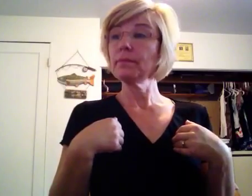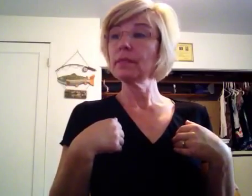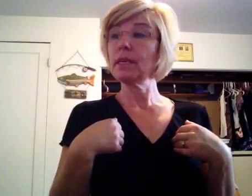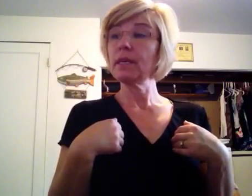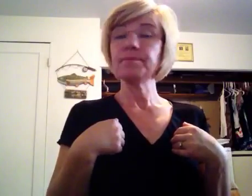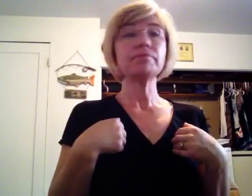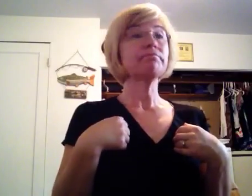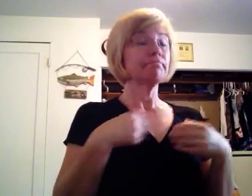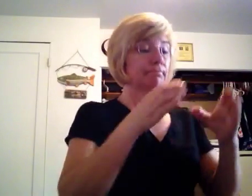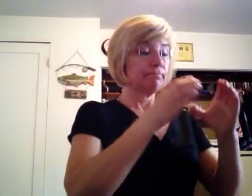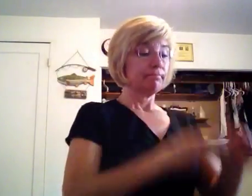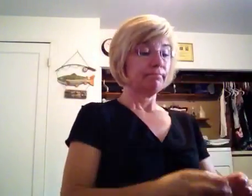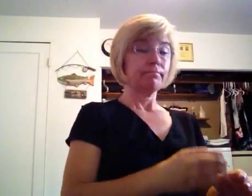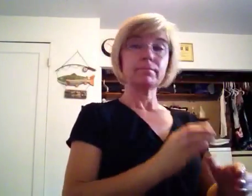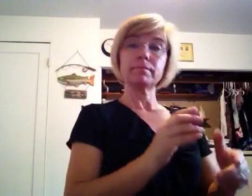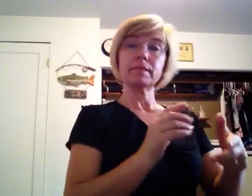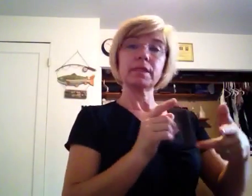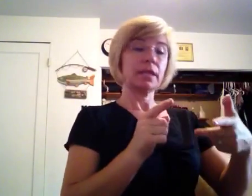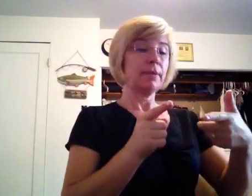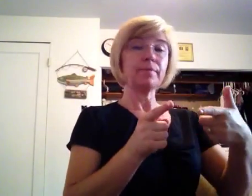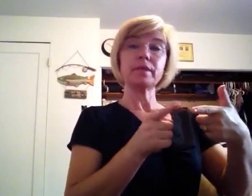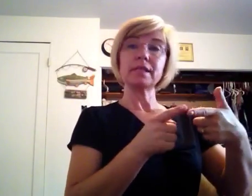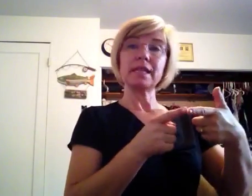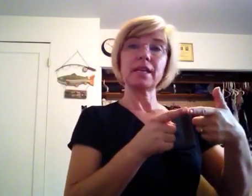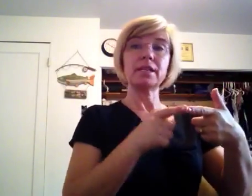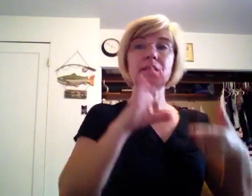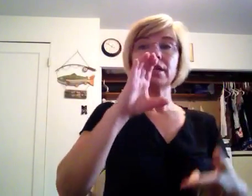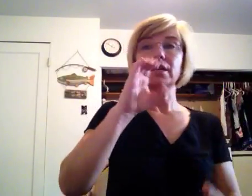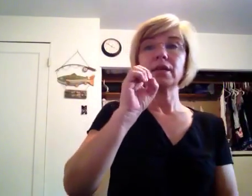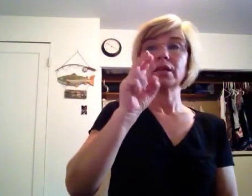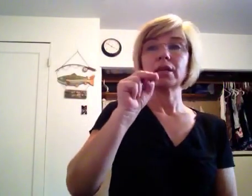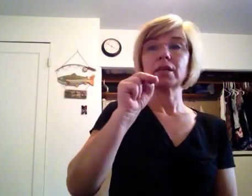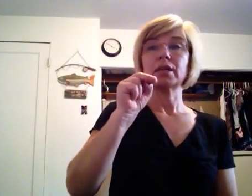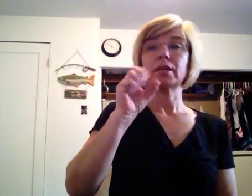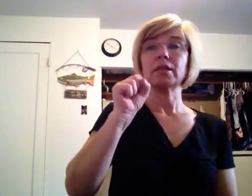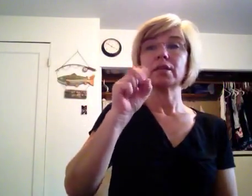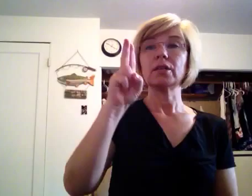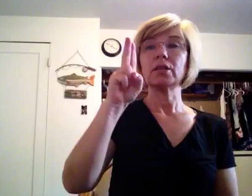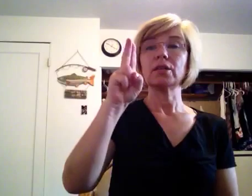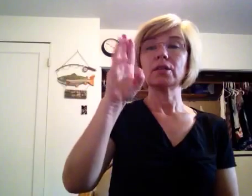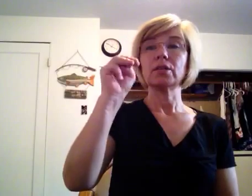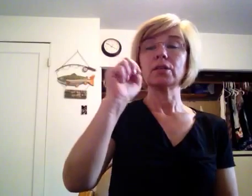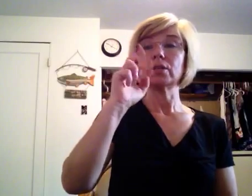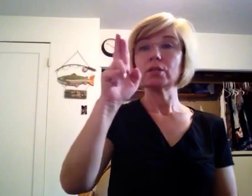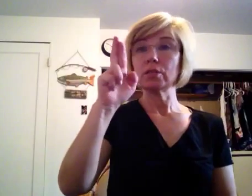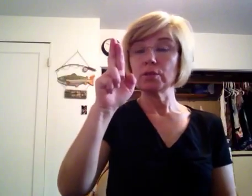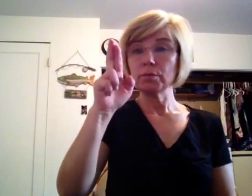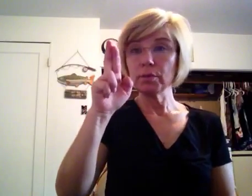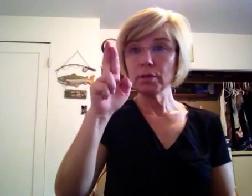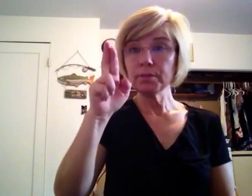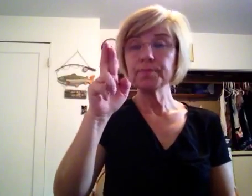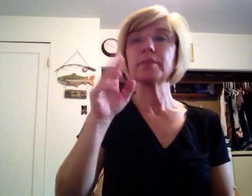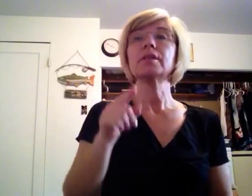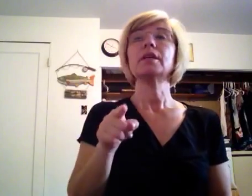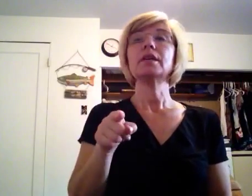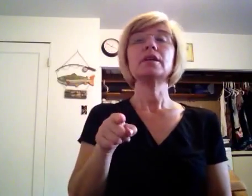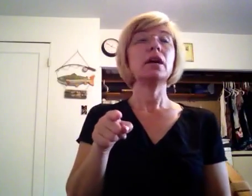Consumers are the plant and meat eaters of the food chain. Consumers cannot live without the producers. They rely on them to